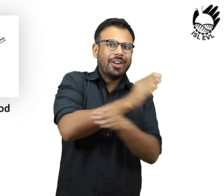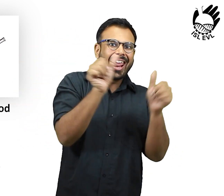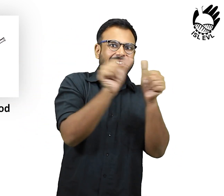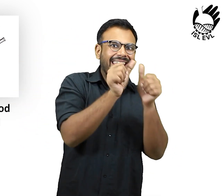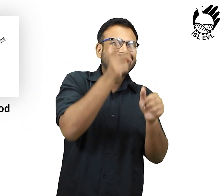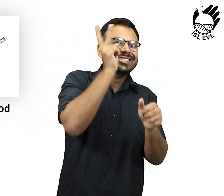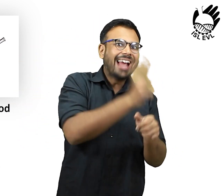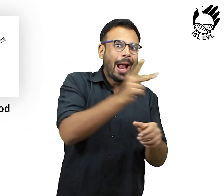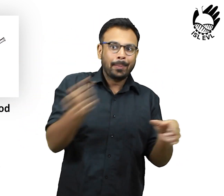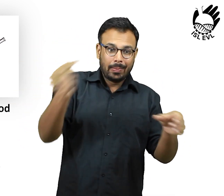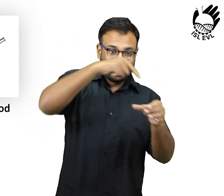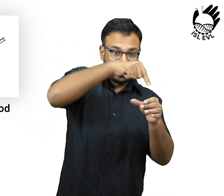Stir the mixture